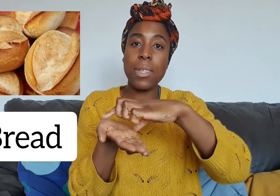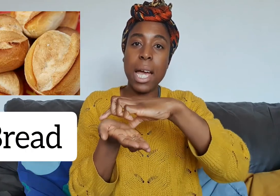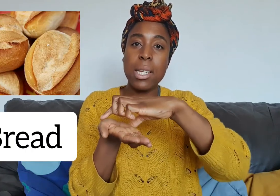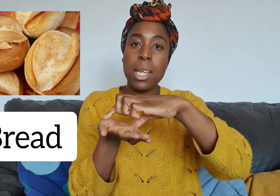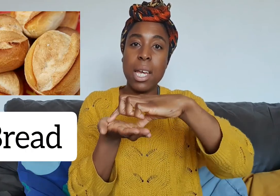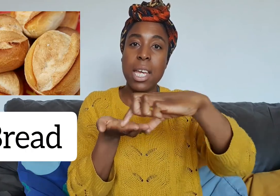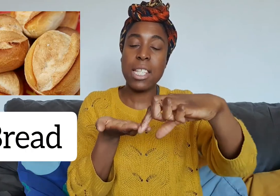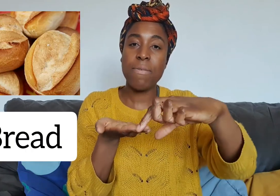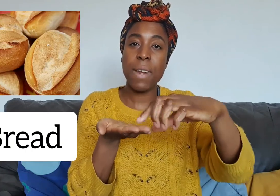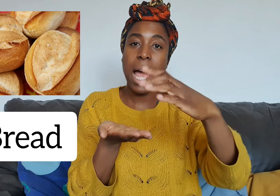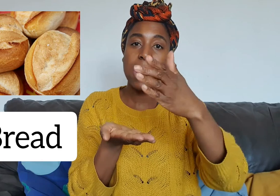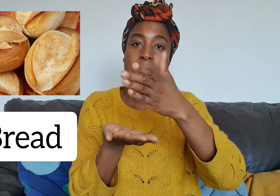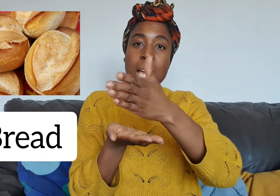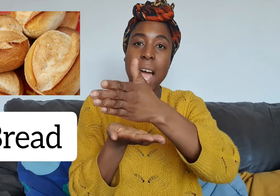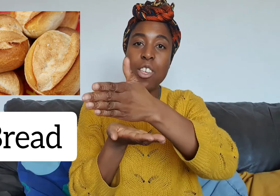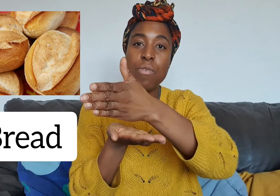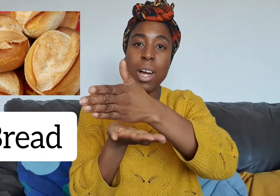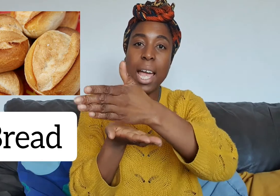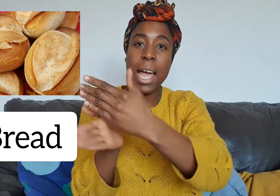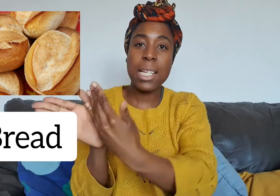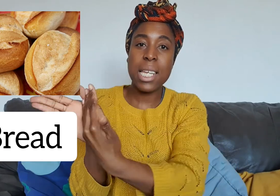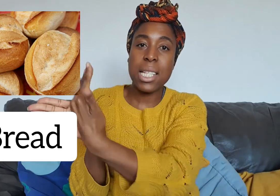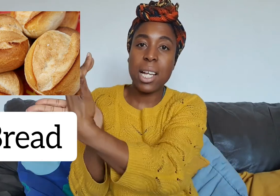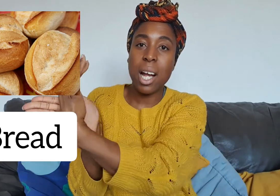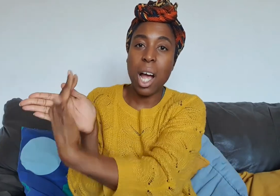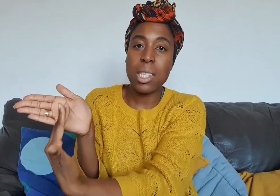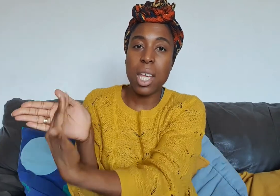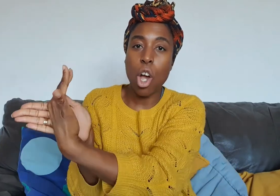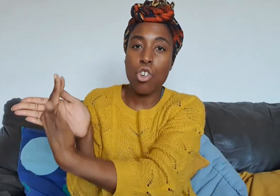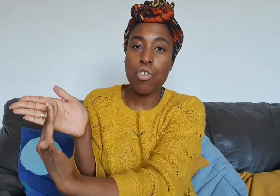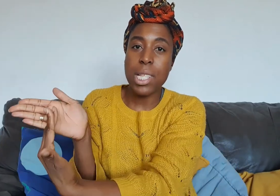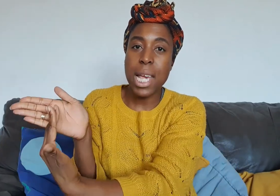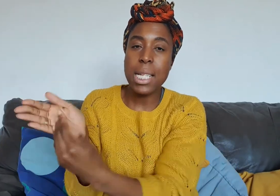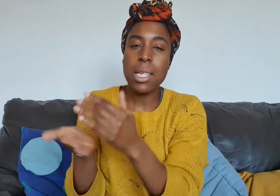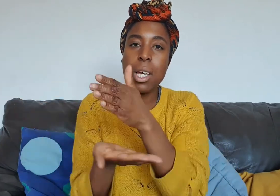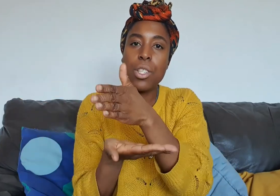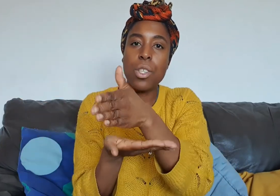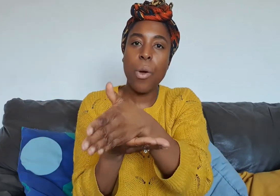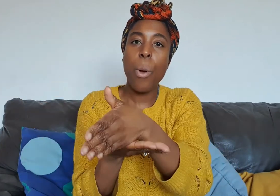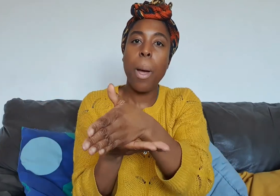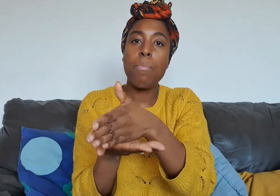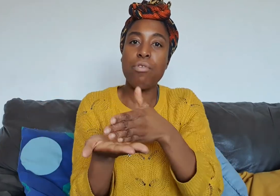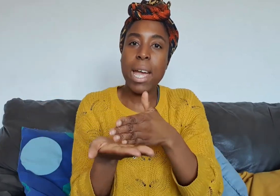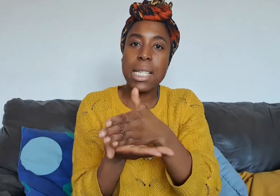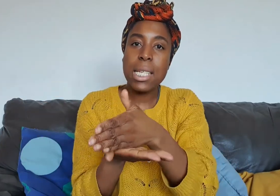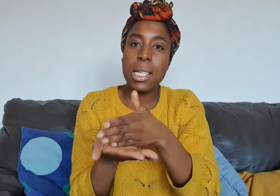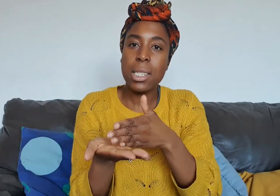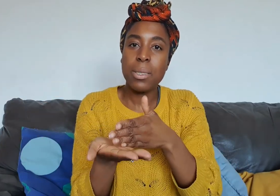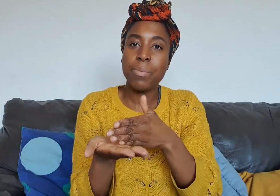hand is flat and your right hand is cutting across it. So bread.